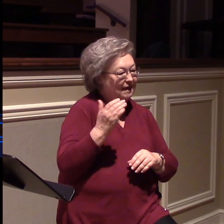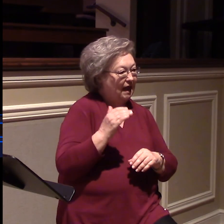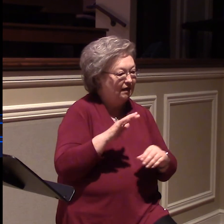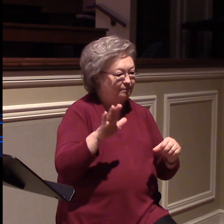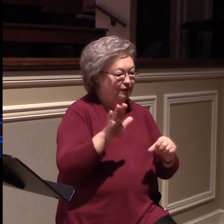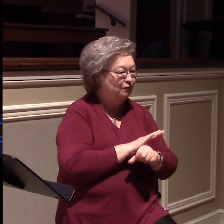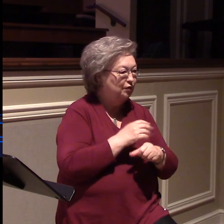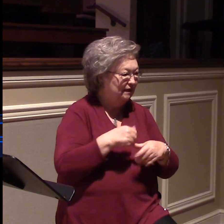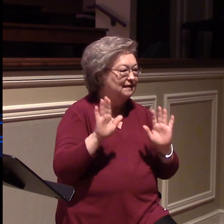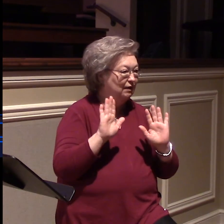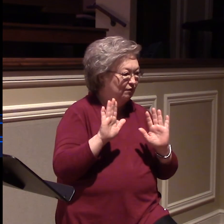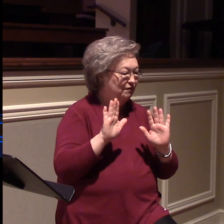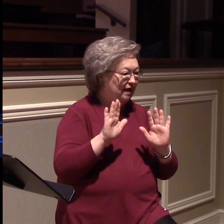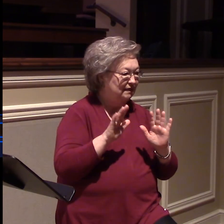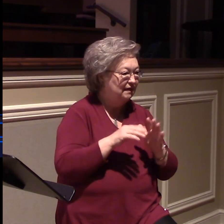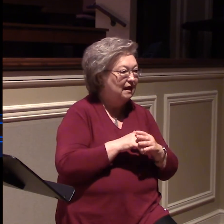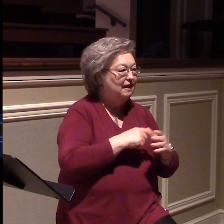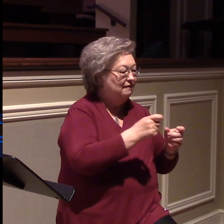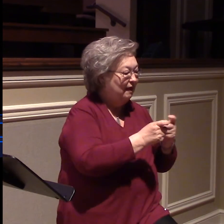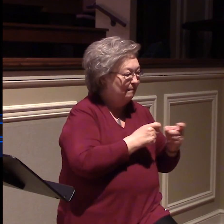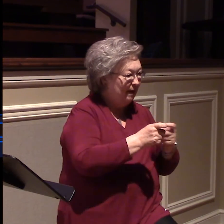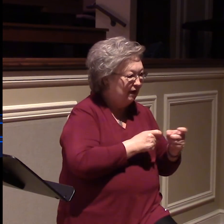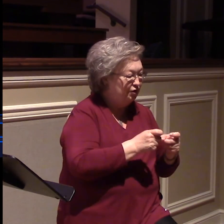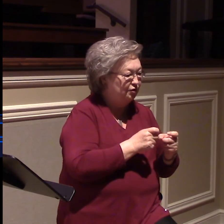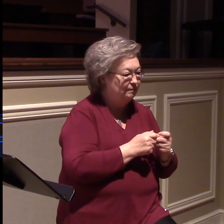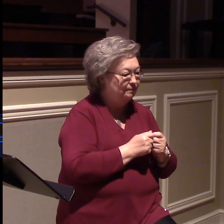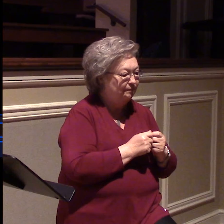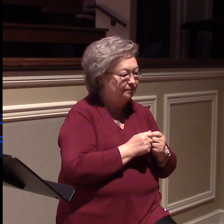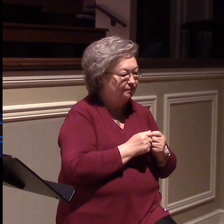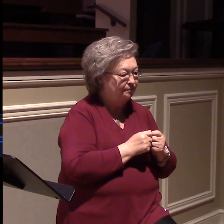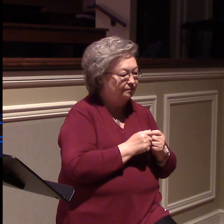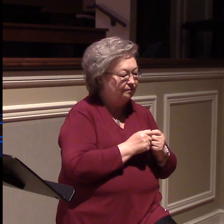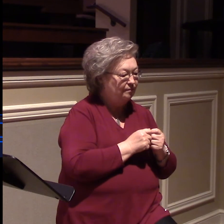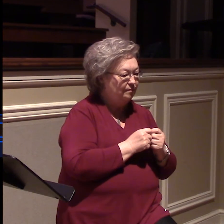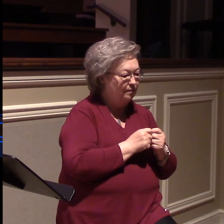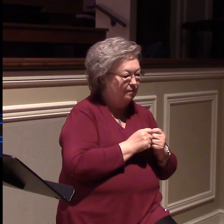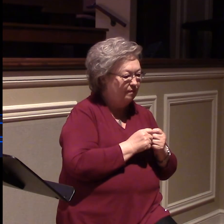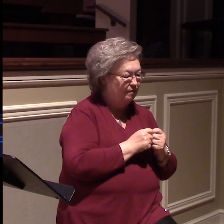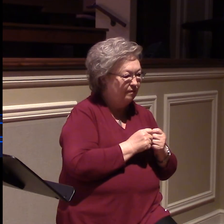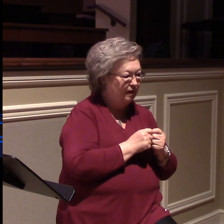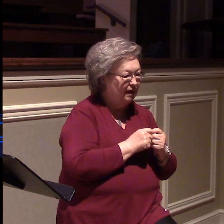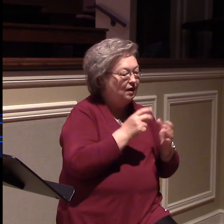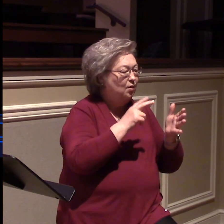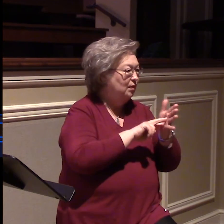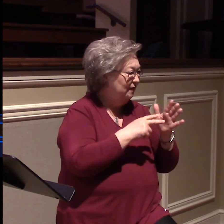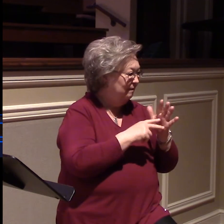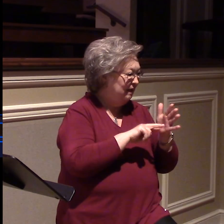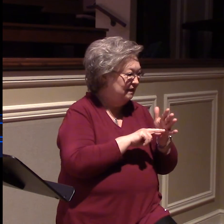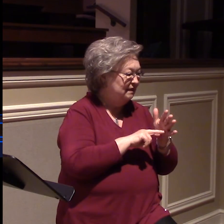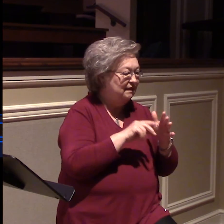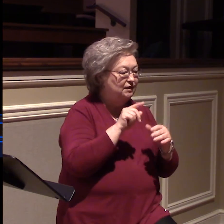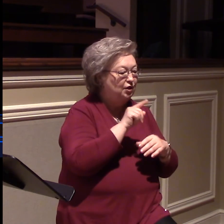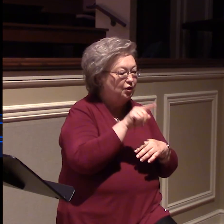is that they are giving careful attention. What Paul will say in verse 5 is you can't give care for the church if you don't know how to care for your family well. And that